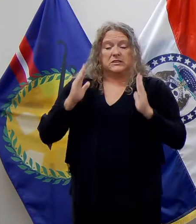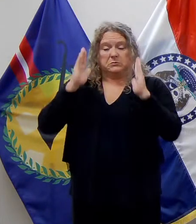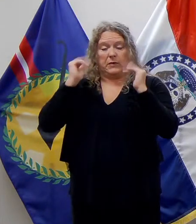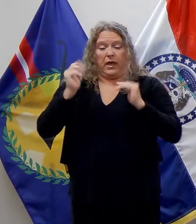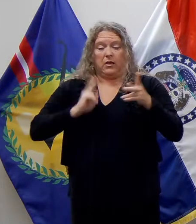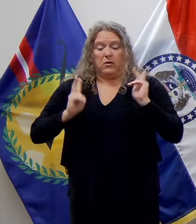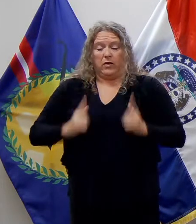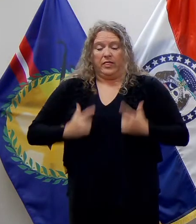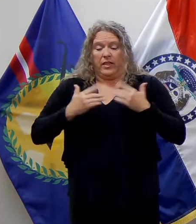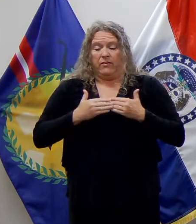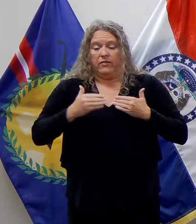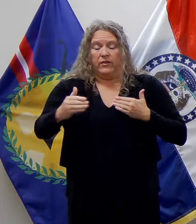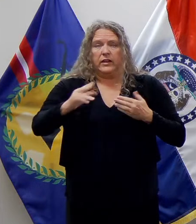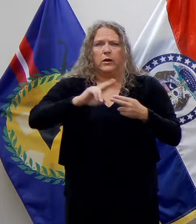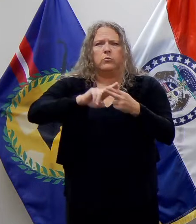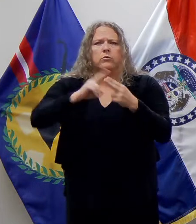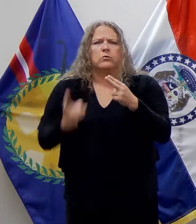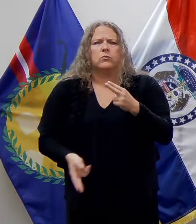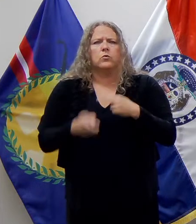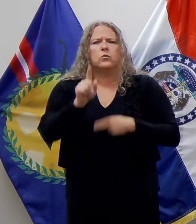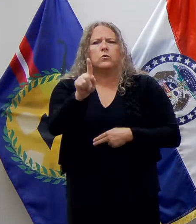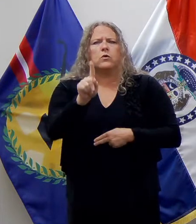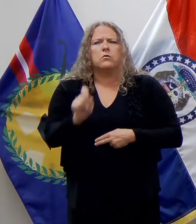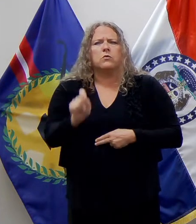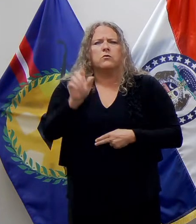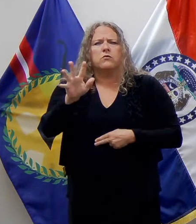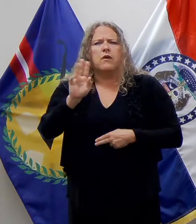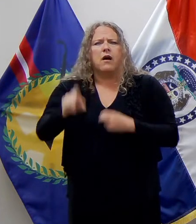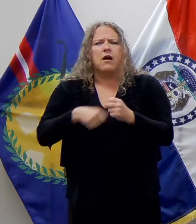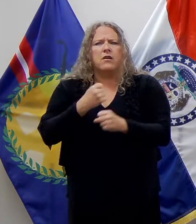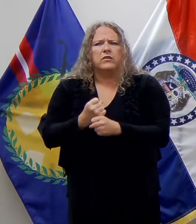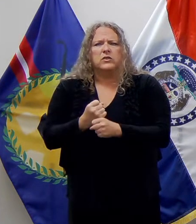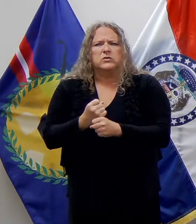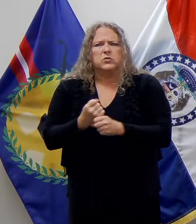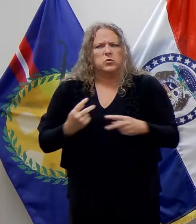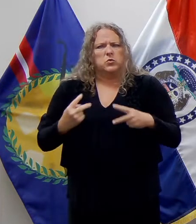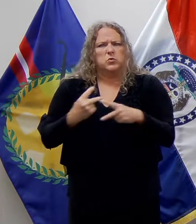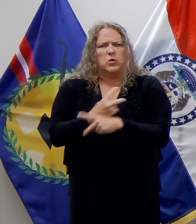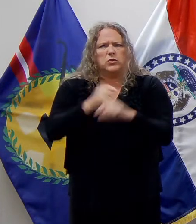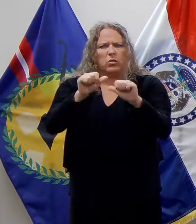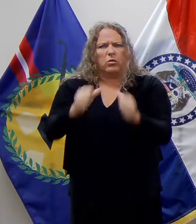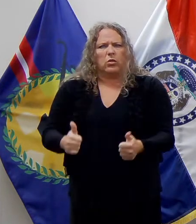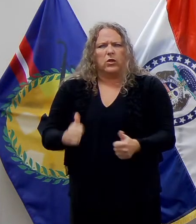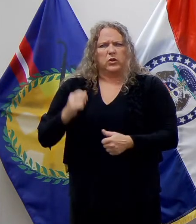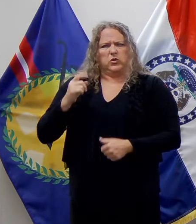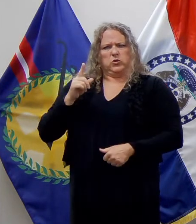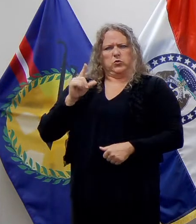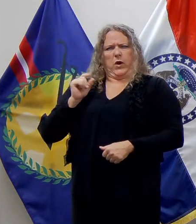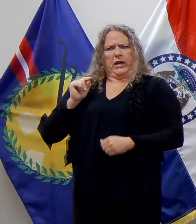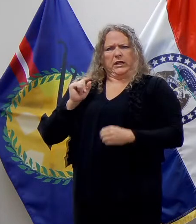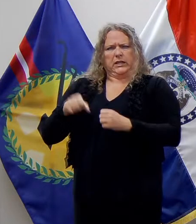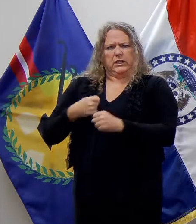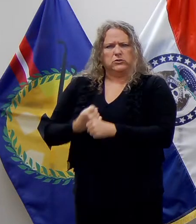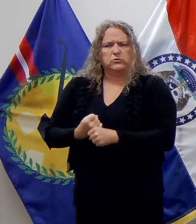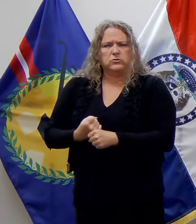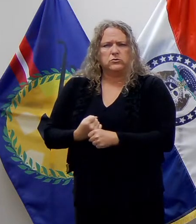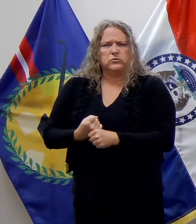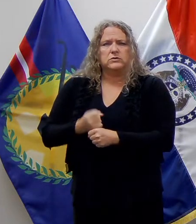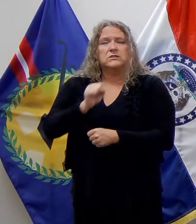1.5 years, the biggest decline in nearly 2 decades. In St. Louis County, life expectancy declined by 2.2